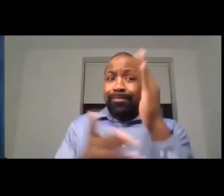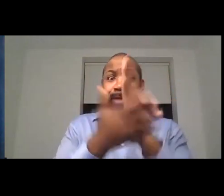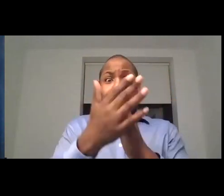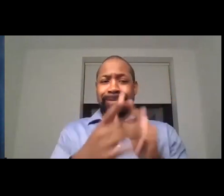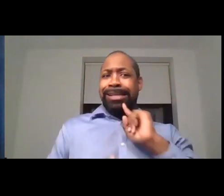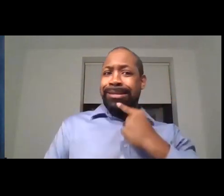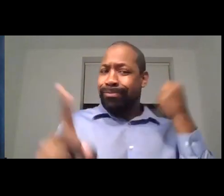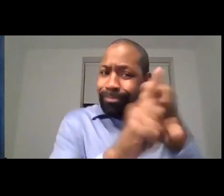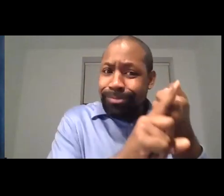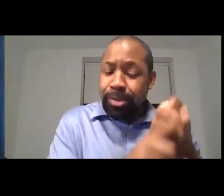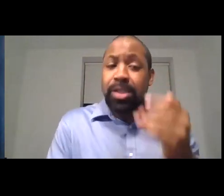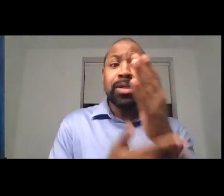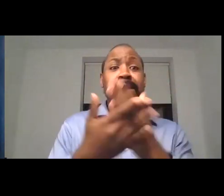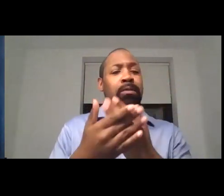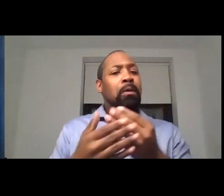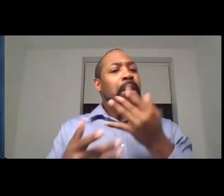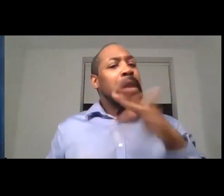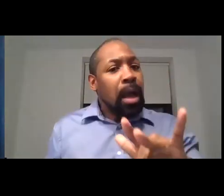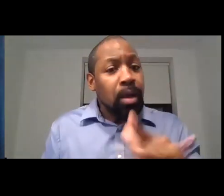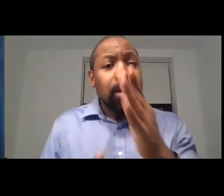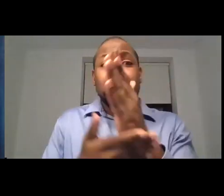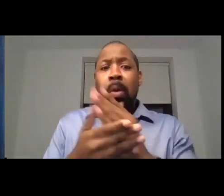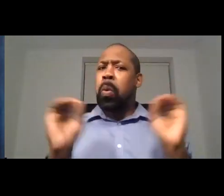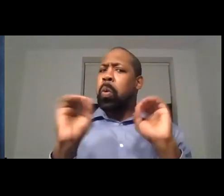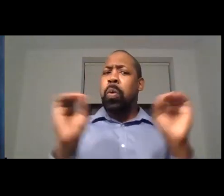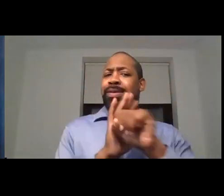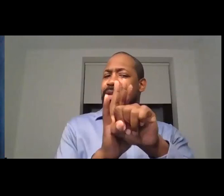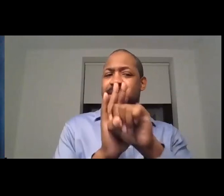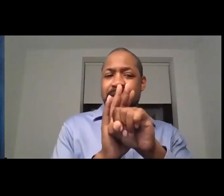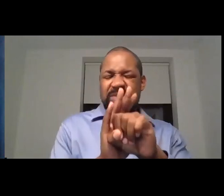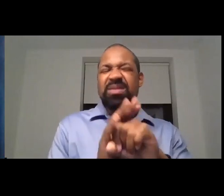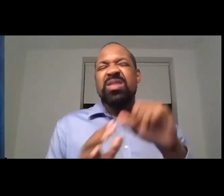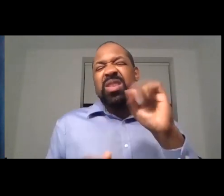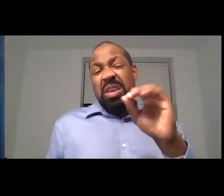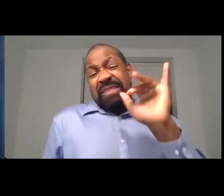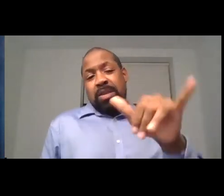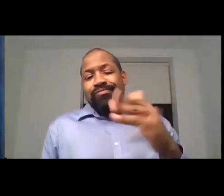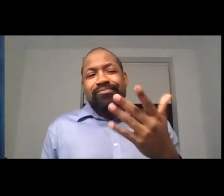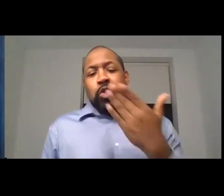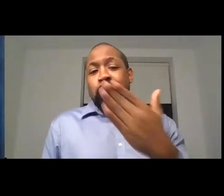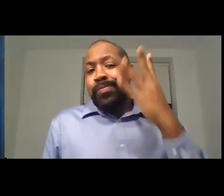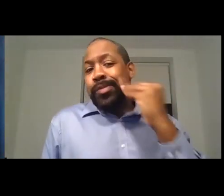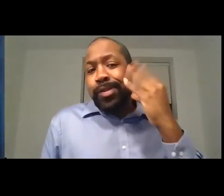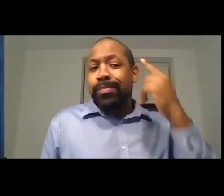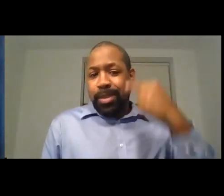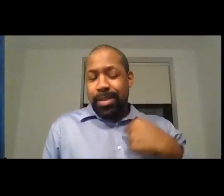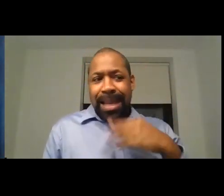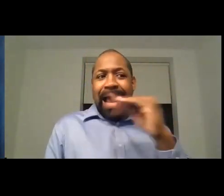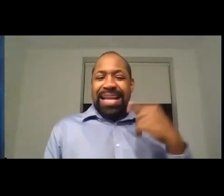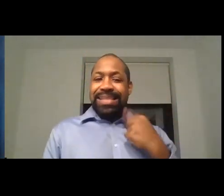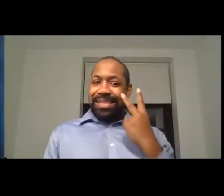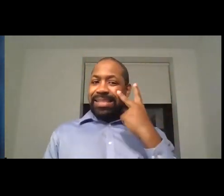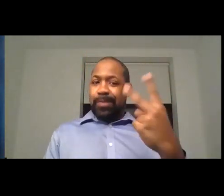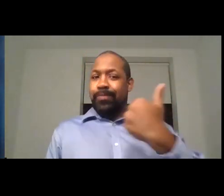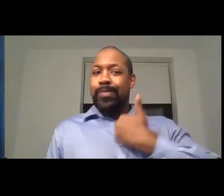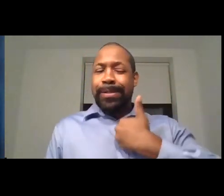interesting experience, seeing how it's impacted so many different people. Some it's very serious, some have no symptoms, and some are lucky